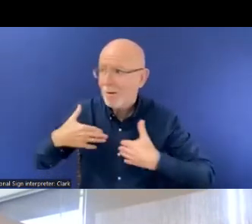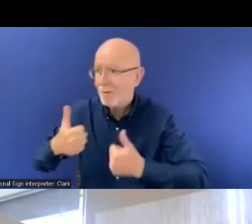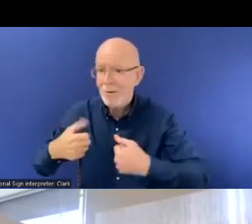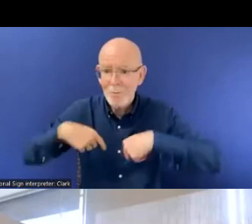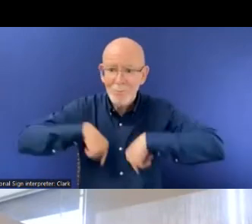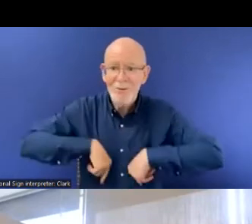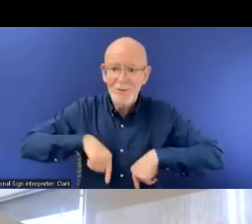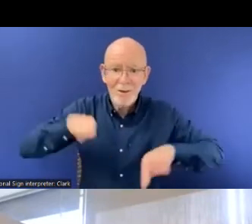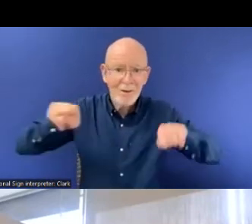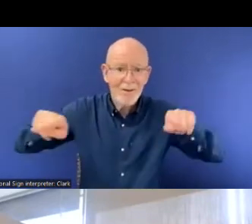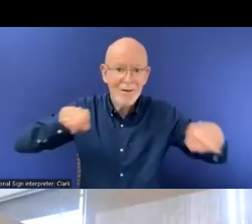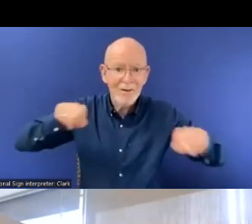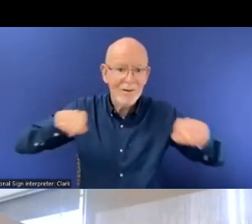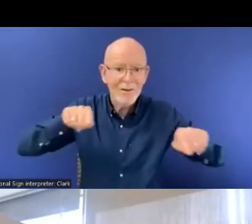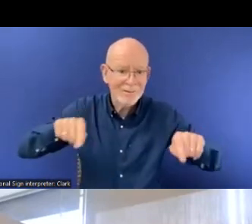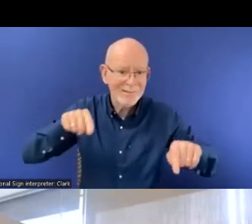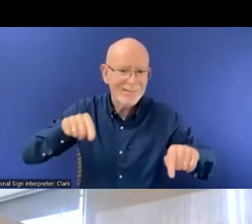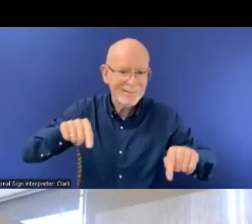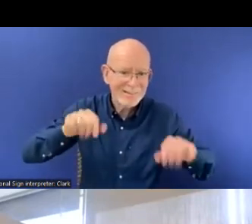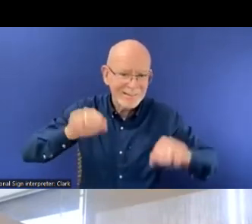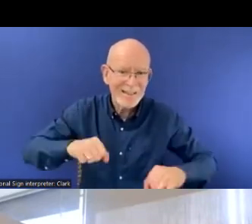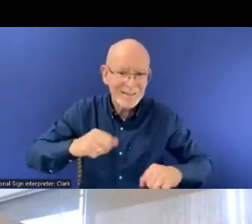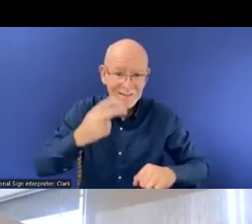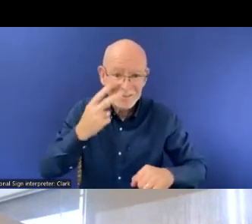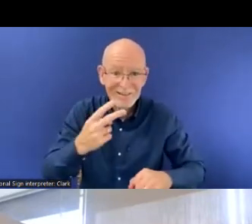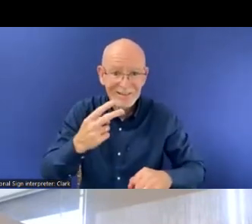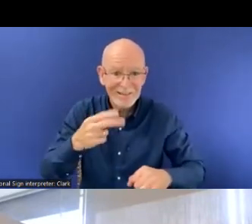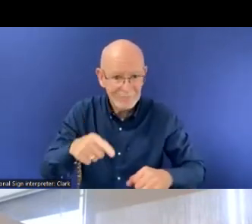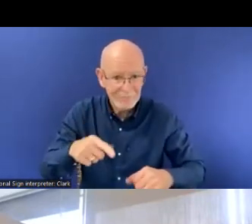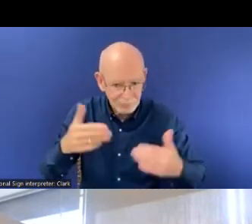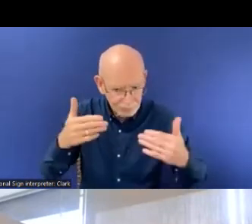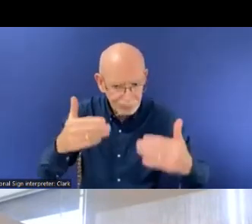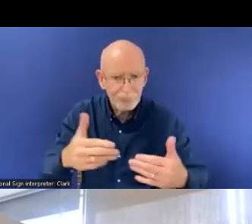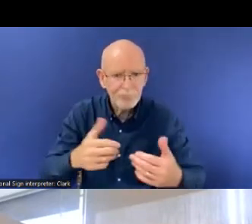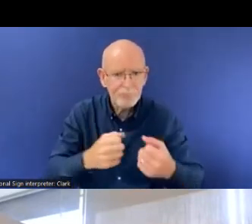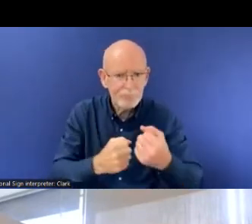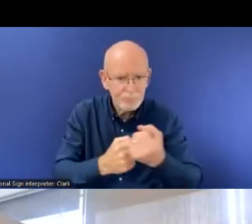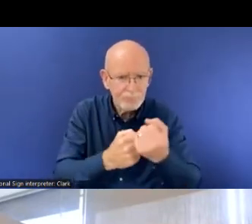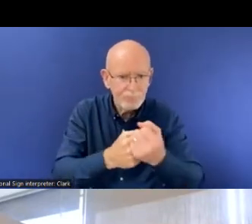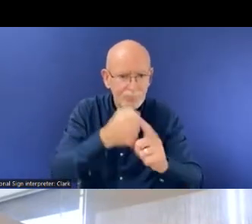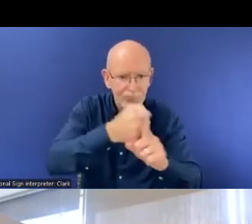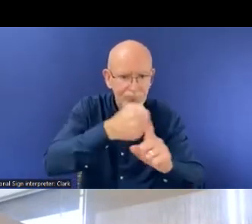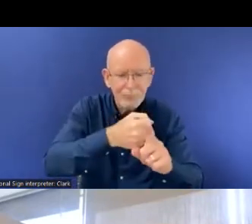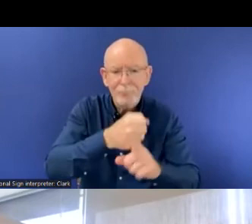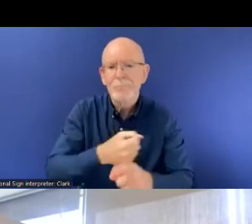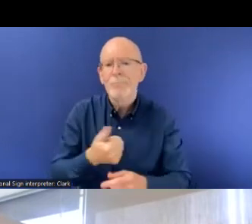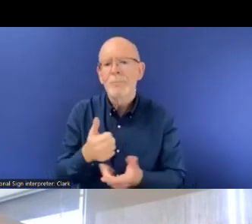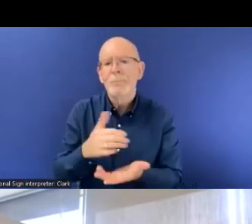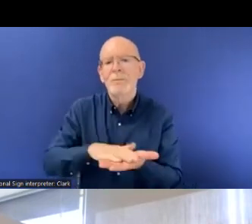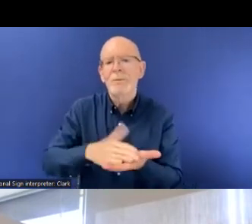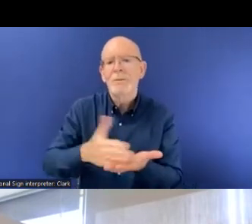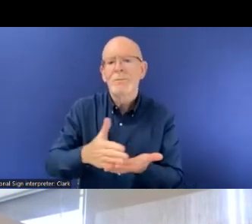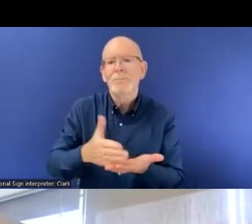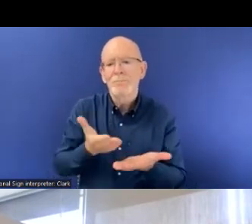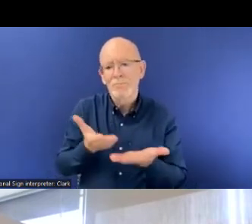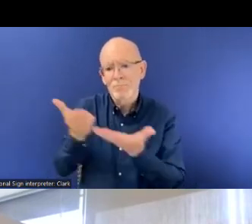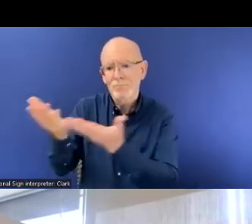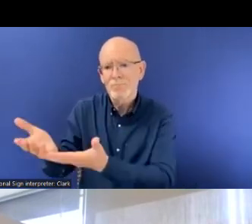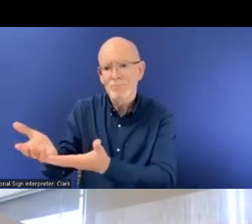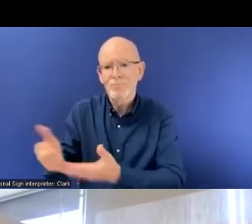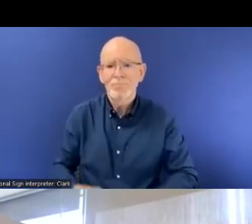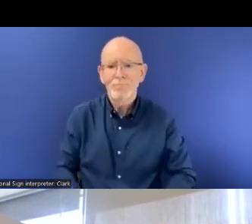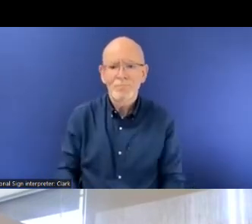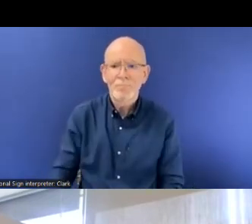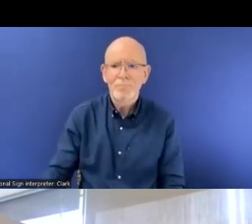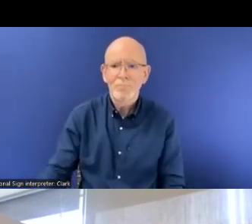Yeah, so here's a question on that, because everyone understands why we should be interested in the eye health of our children. But Salome,